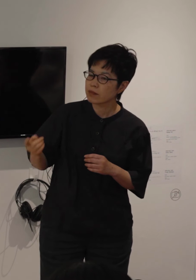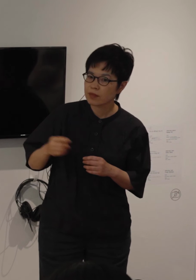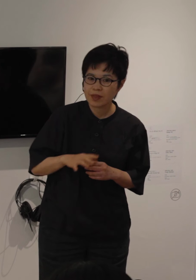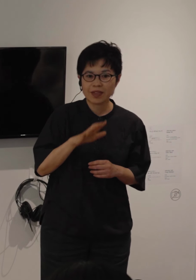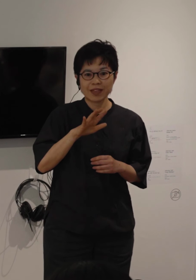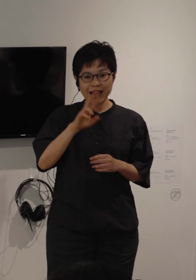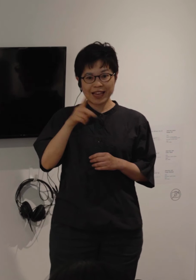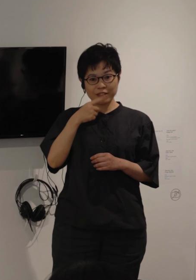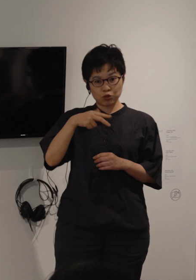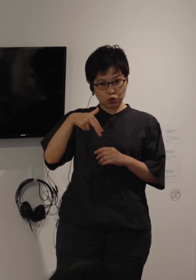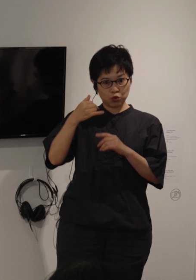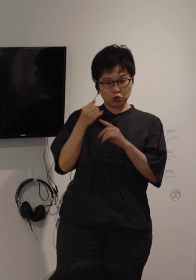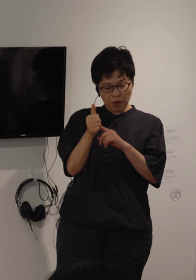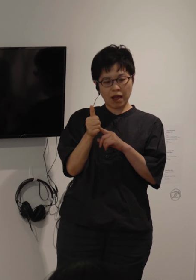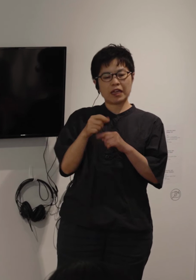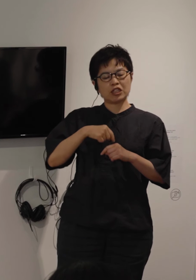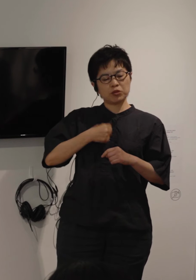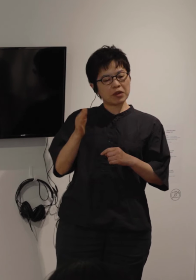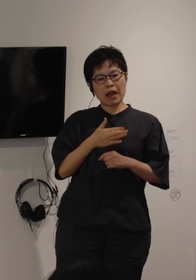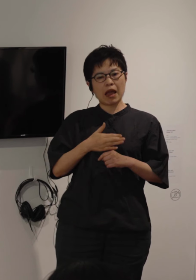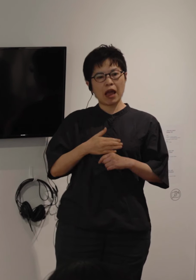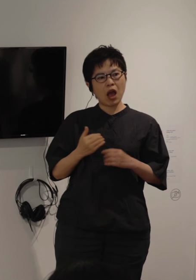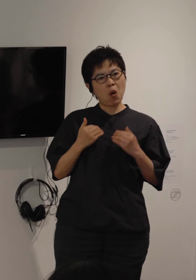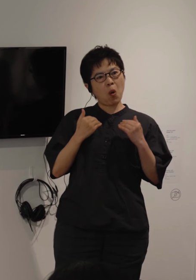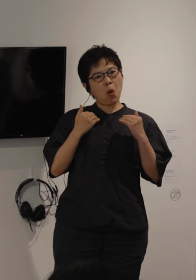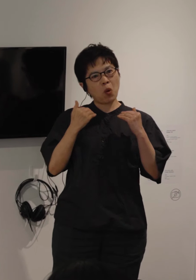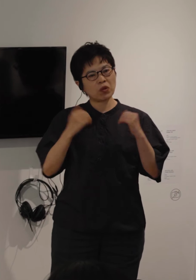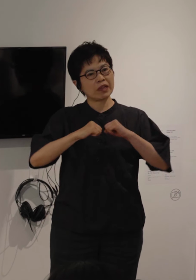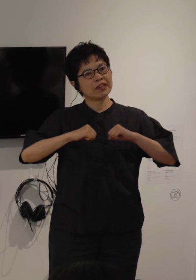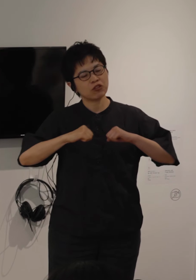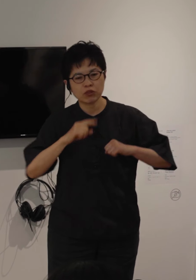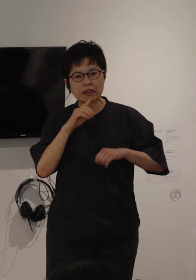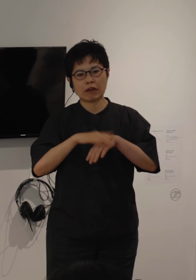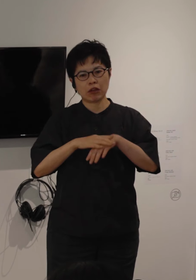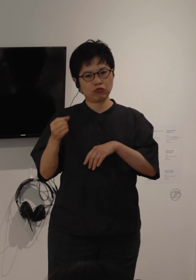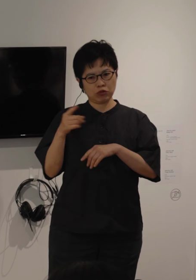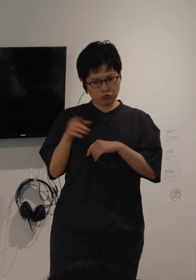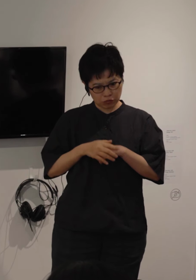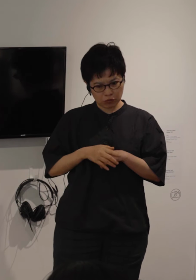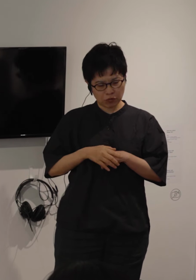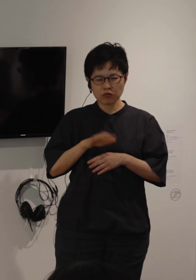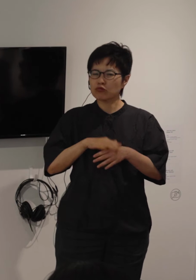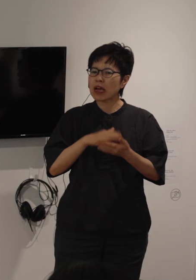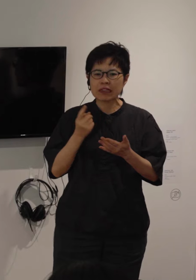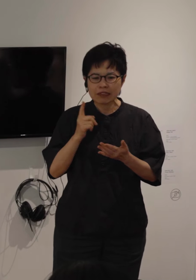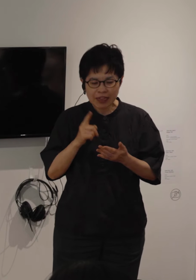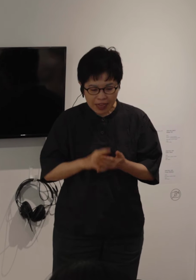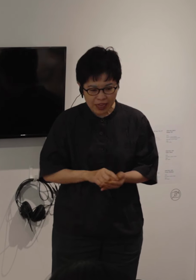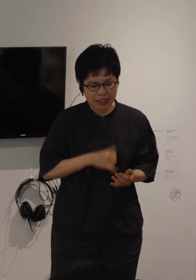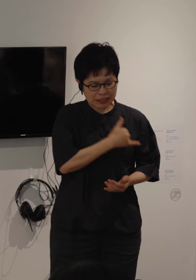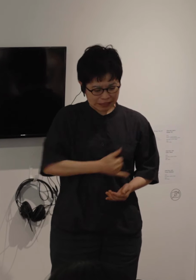as an adult survivor, and by that we mean that he had a lot of bad things that happened in his life, and he has survived them, and